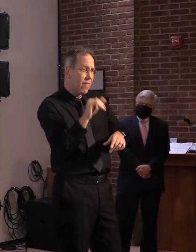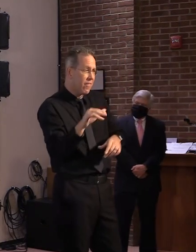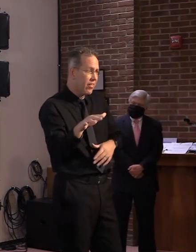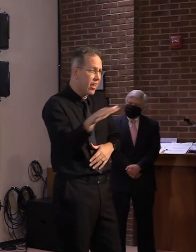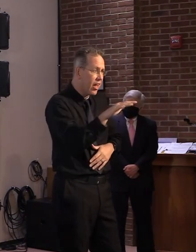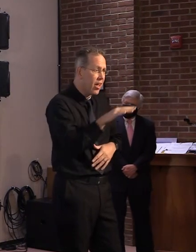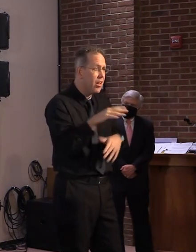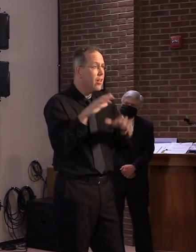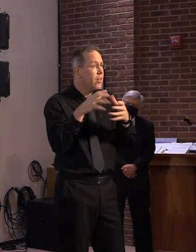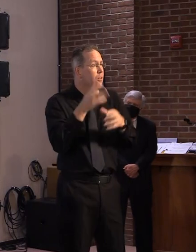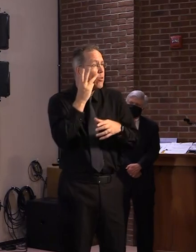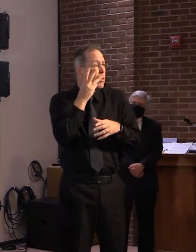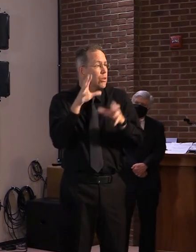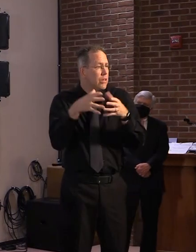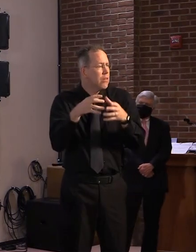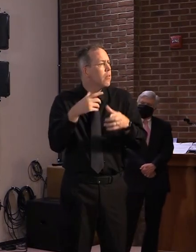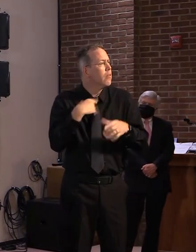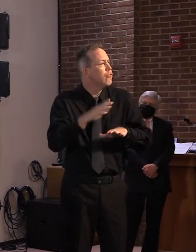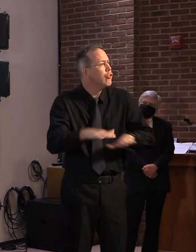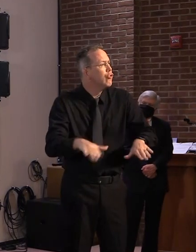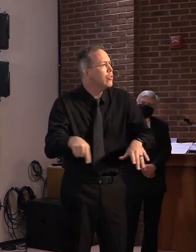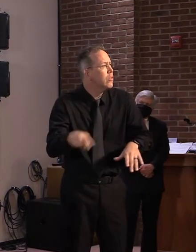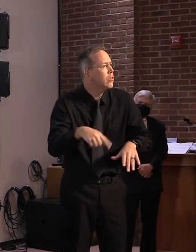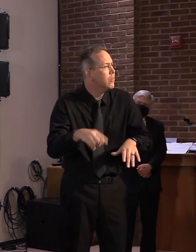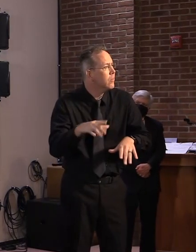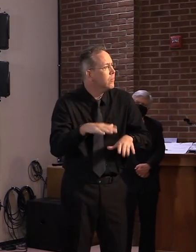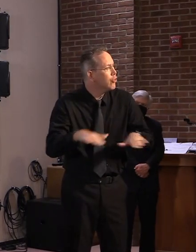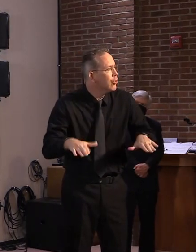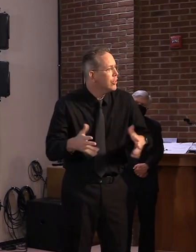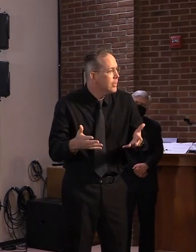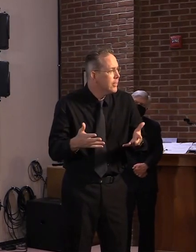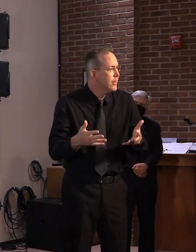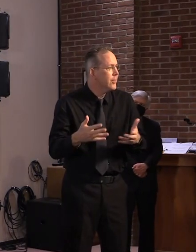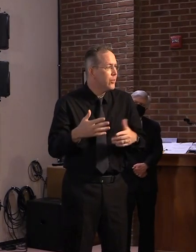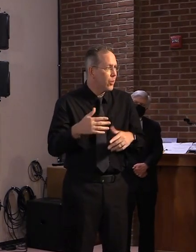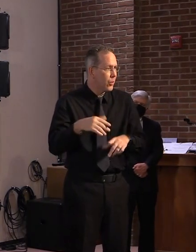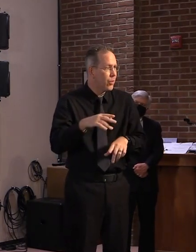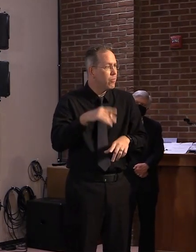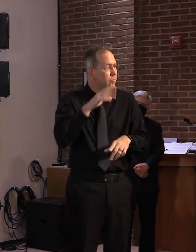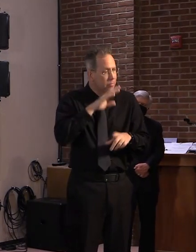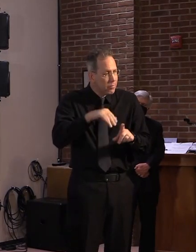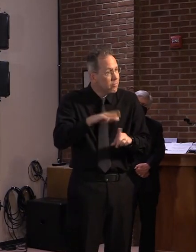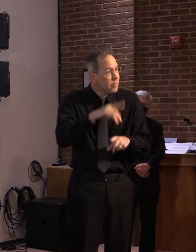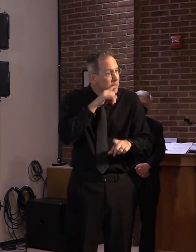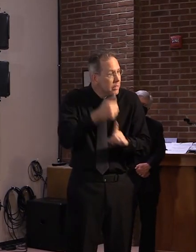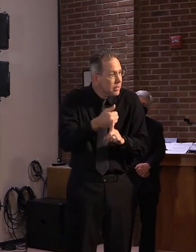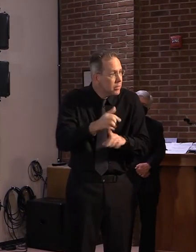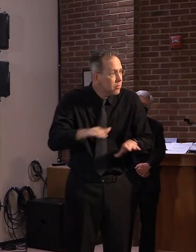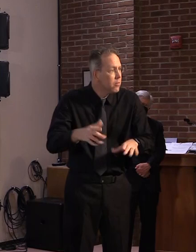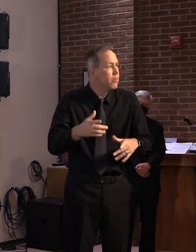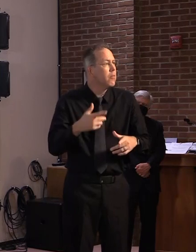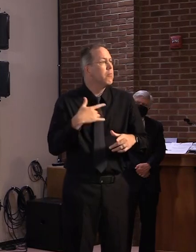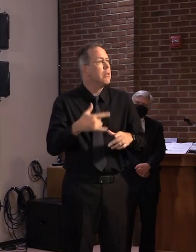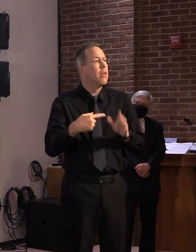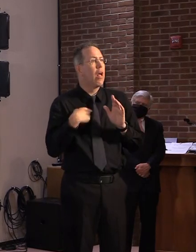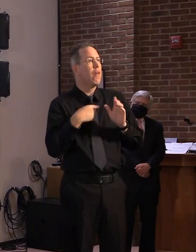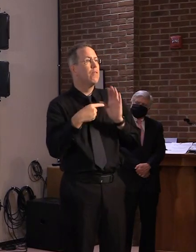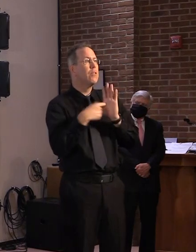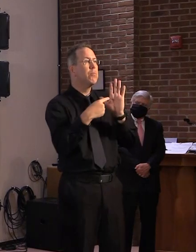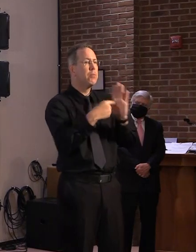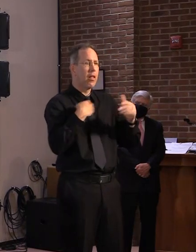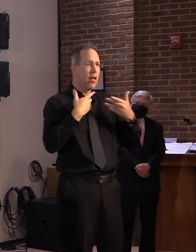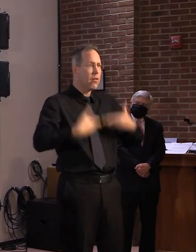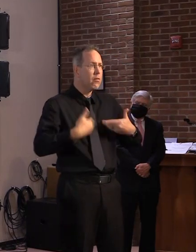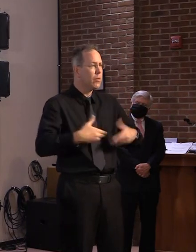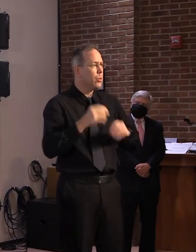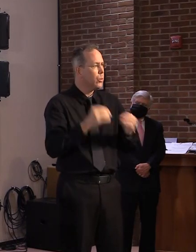symptoms. I think the other part is to look at what we've been doing with our PCR testing, you know, looking for